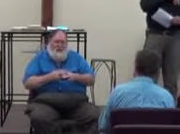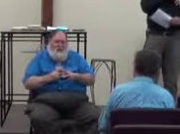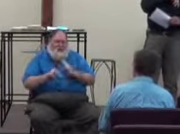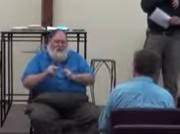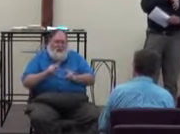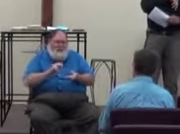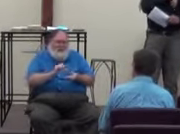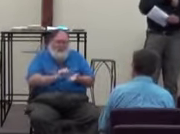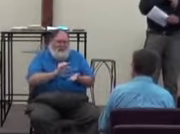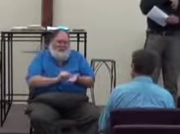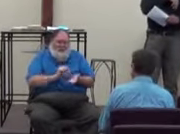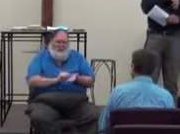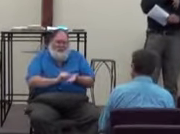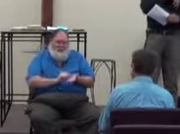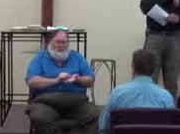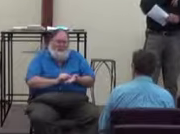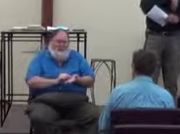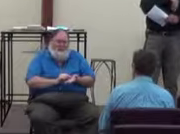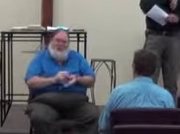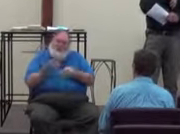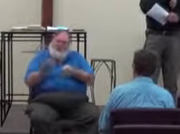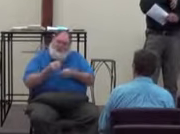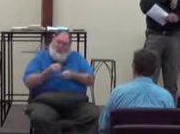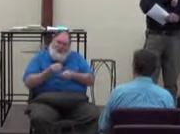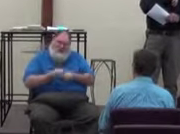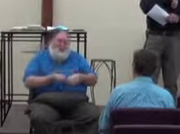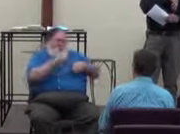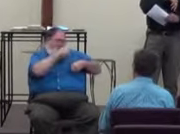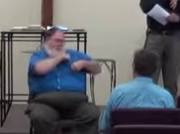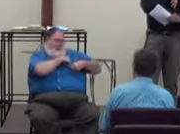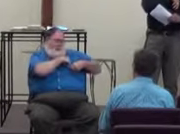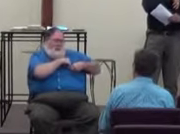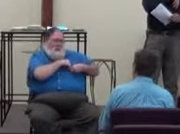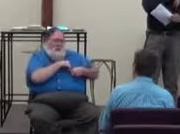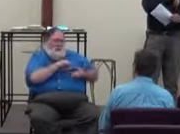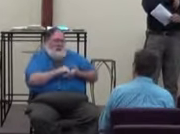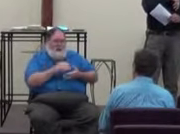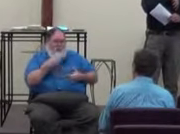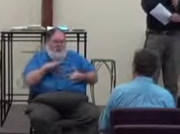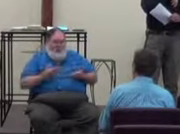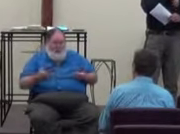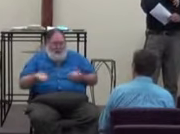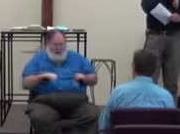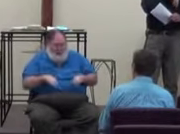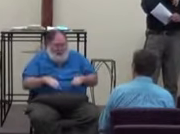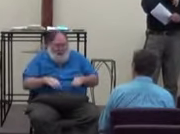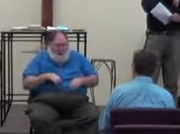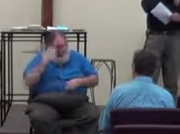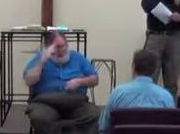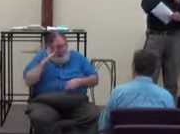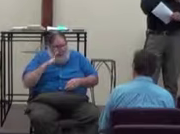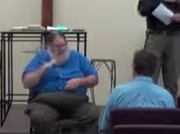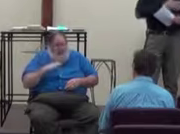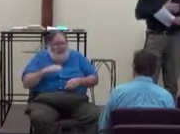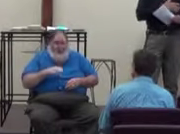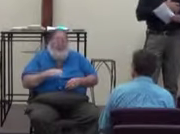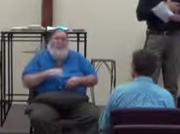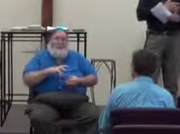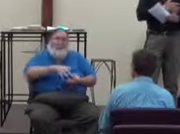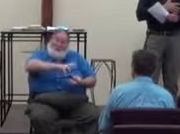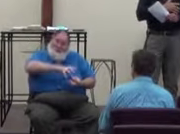shirt pocket, and that's a bad thing to do. I'm not sure if my wife ran through the washer or where they are. I haven't found them